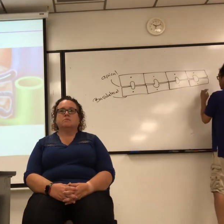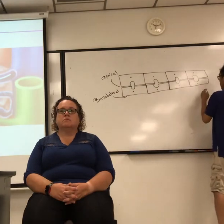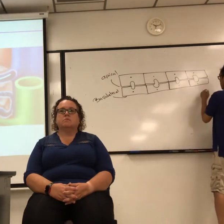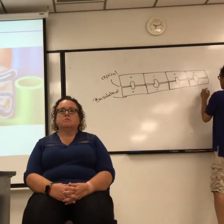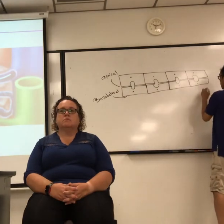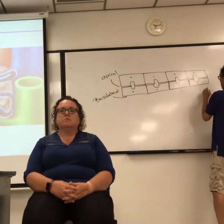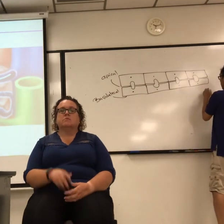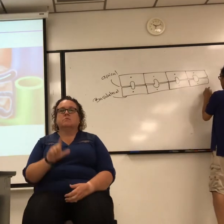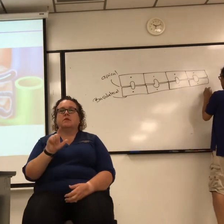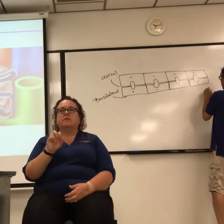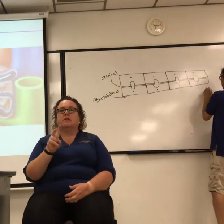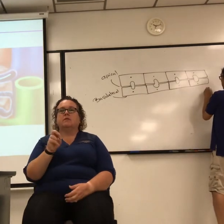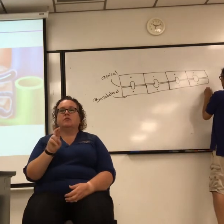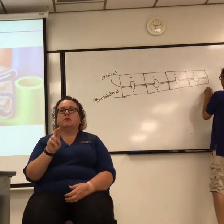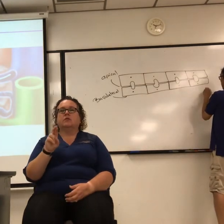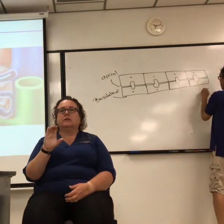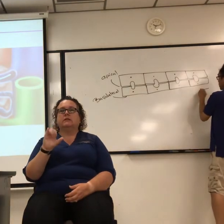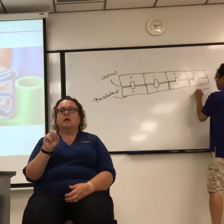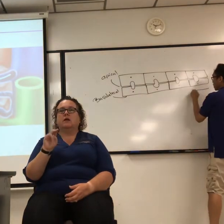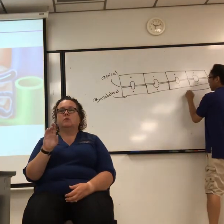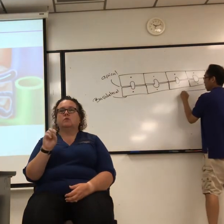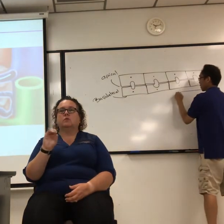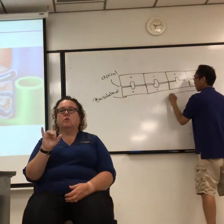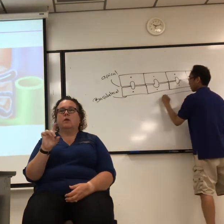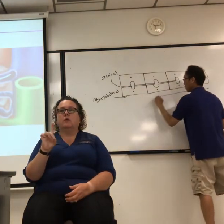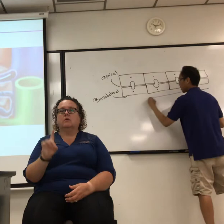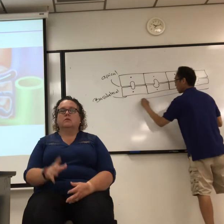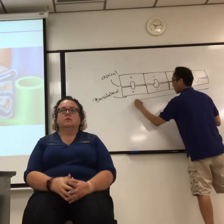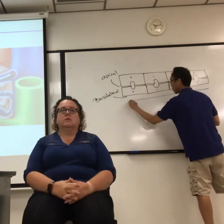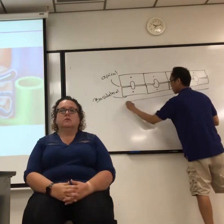The liver sinusoid.